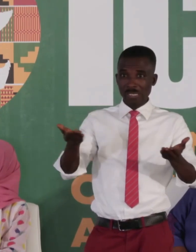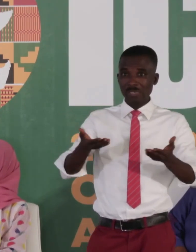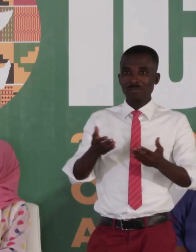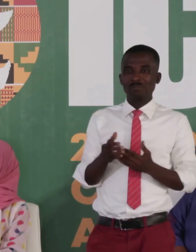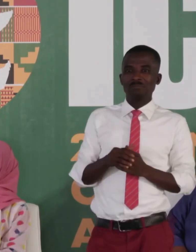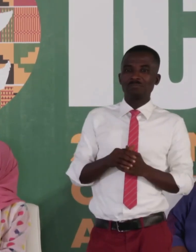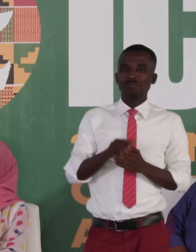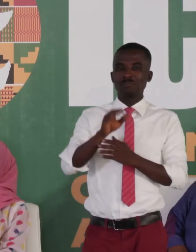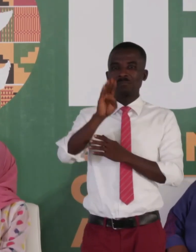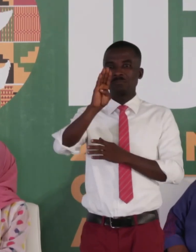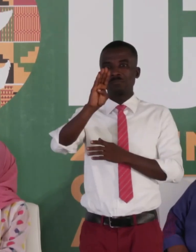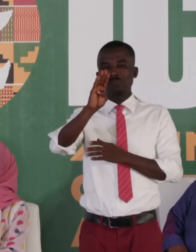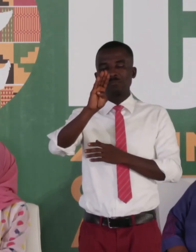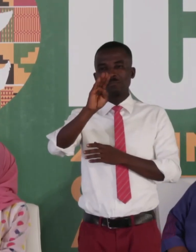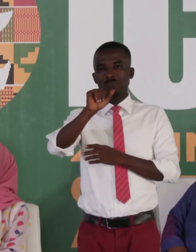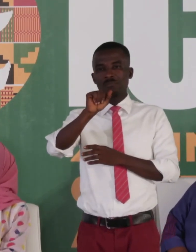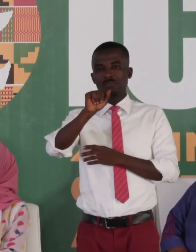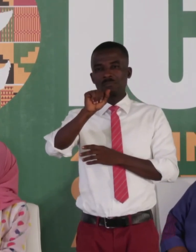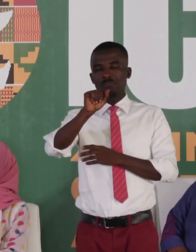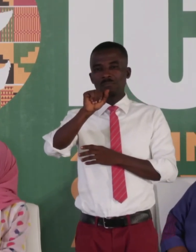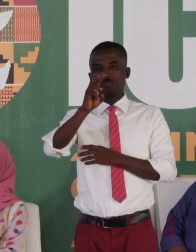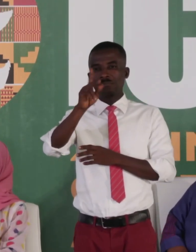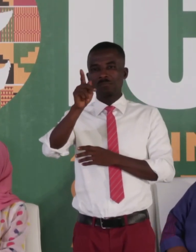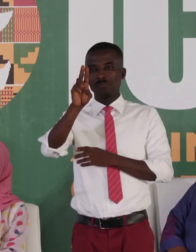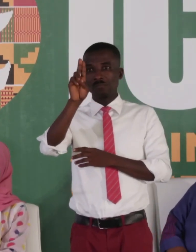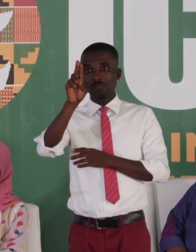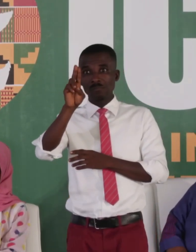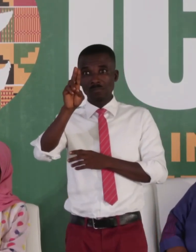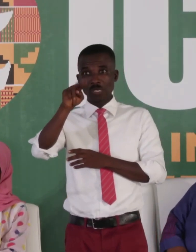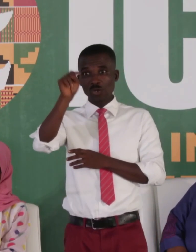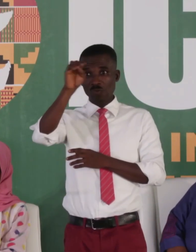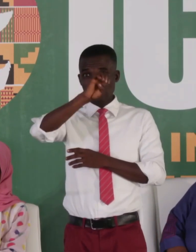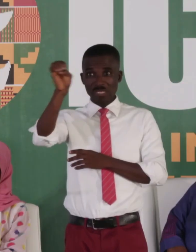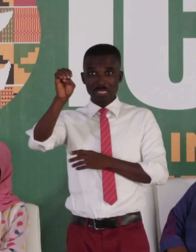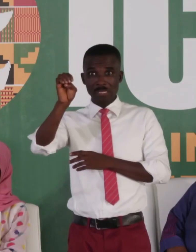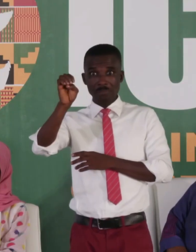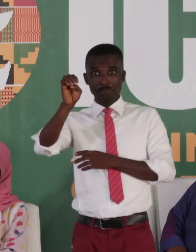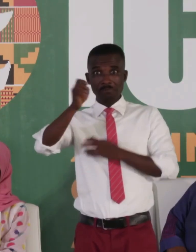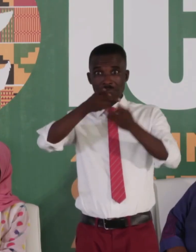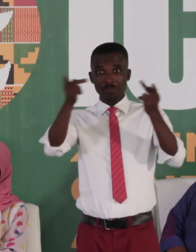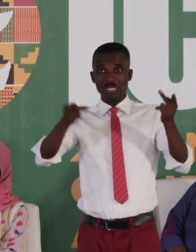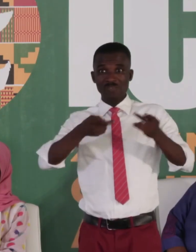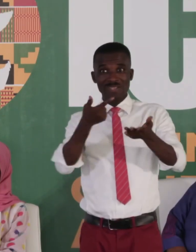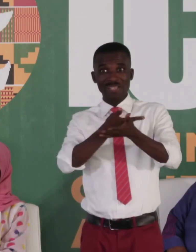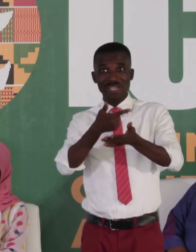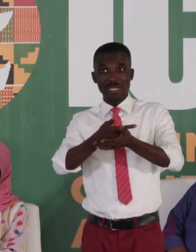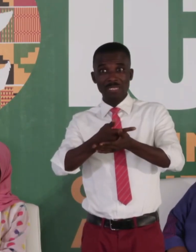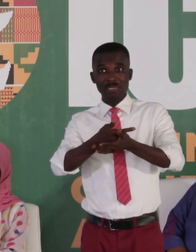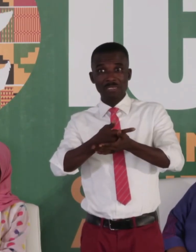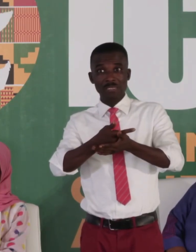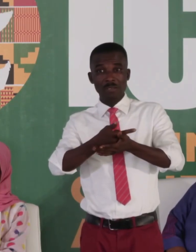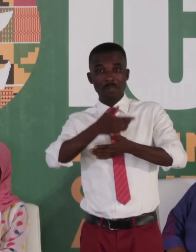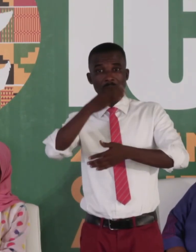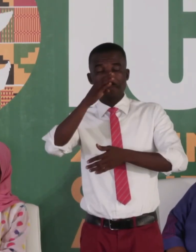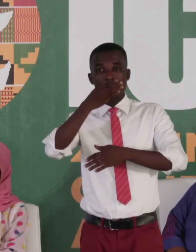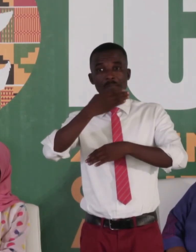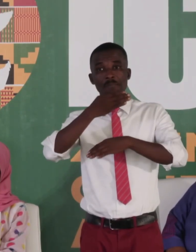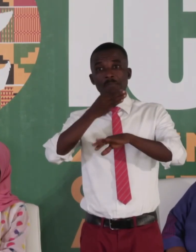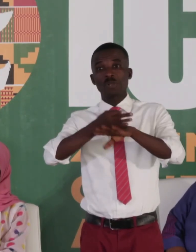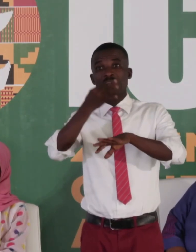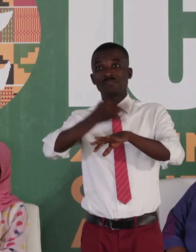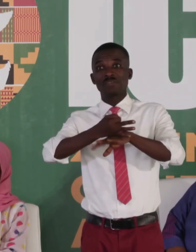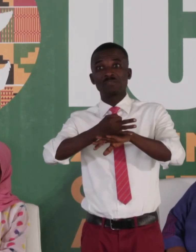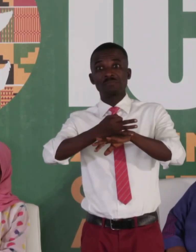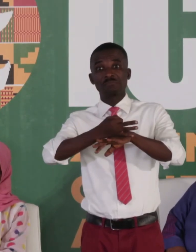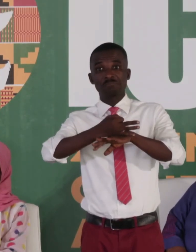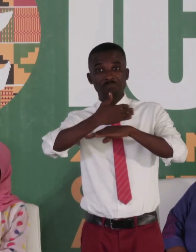specifically the northeastern part of Ghana. It shares border with two countries, Burkina Faso to the north and then Togo